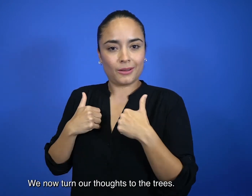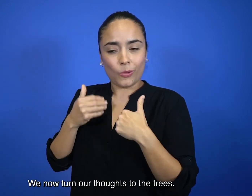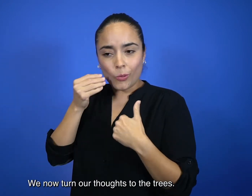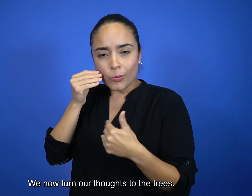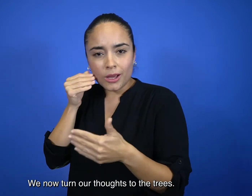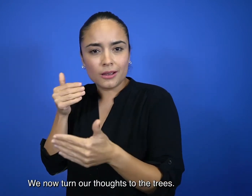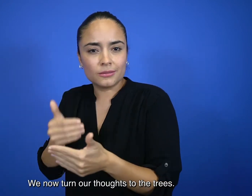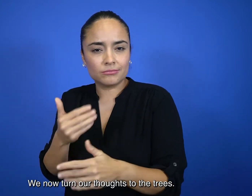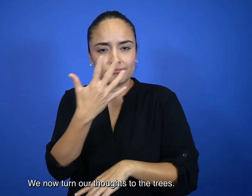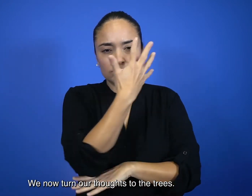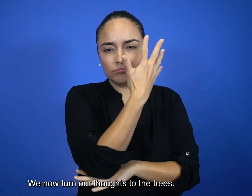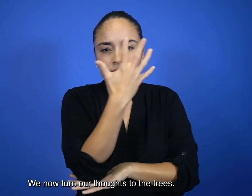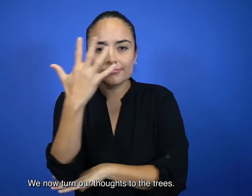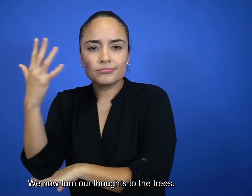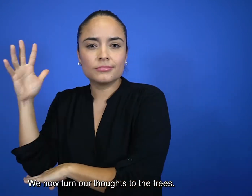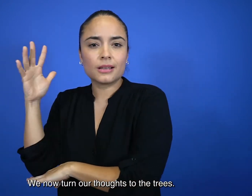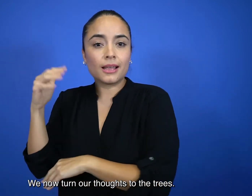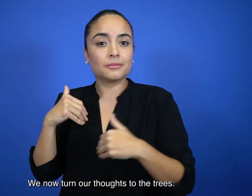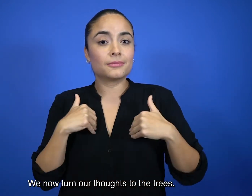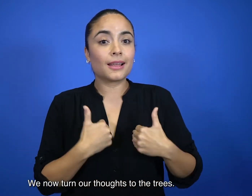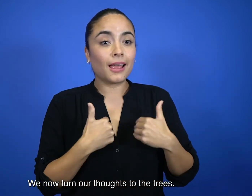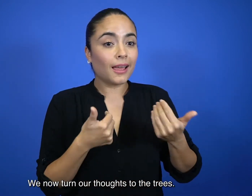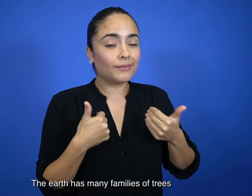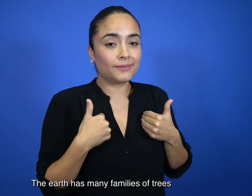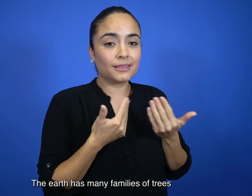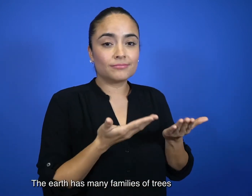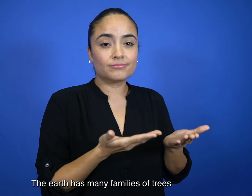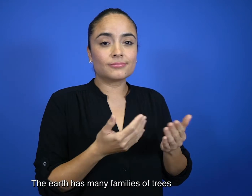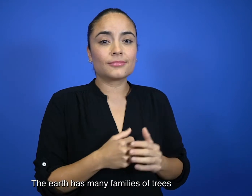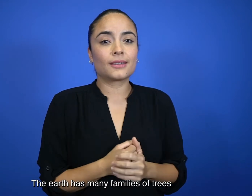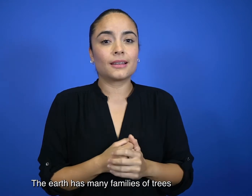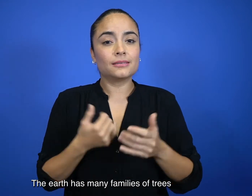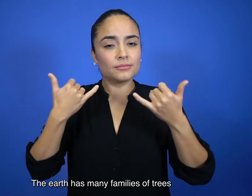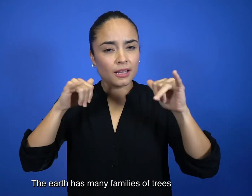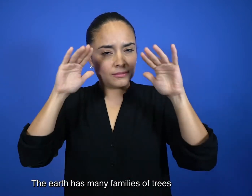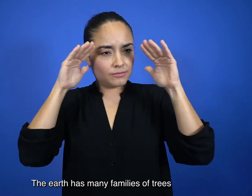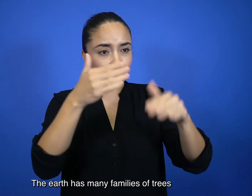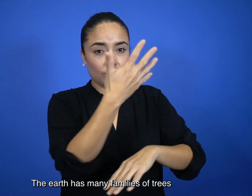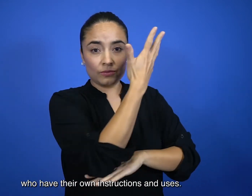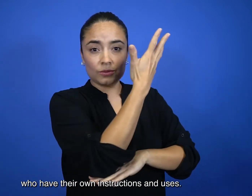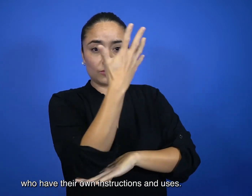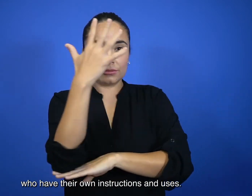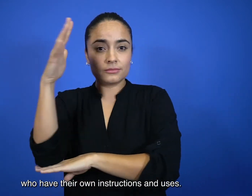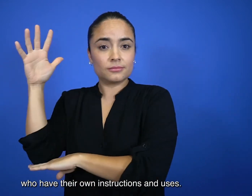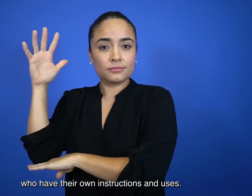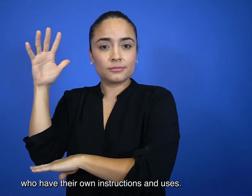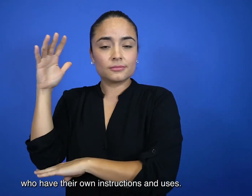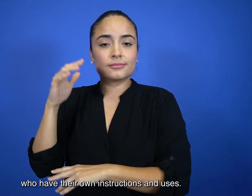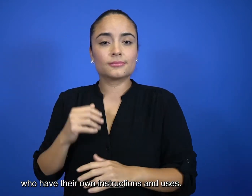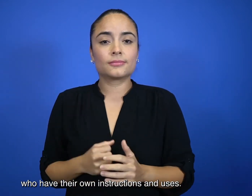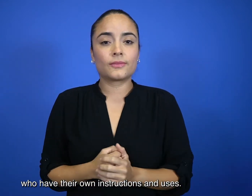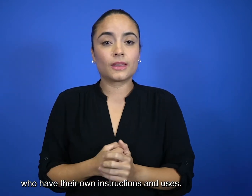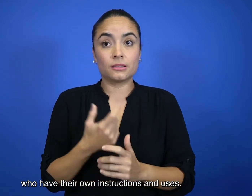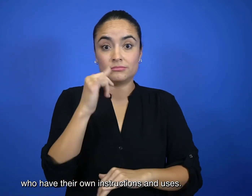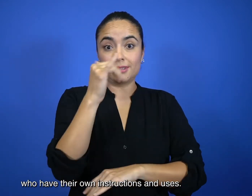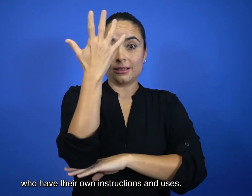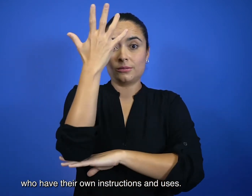now turn our thoughts to the trees. The earth has many families of trees who have their own instructions and